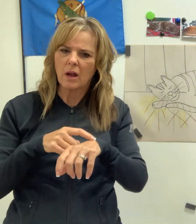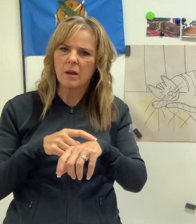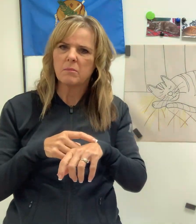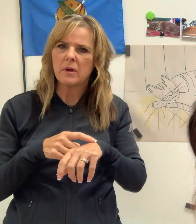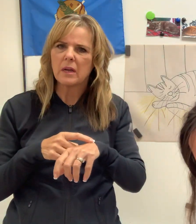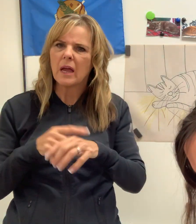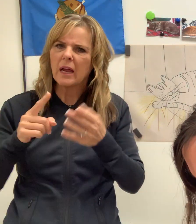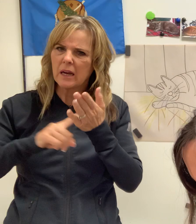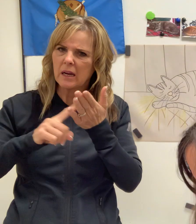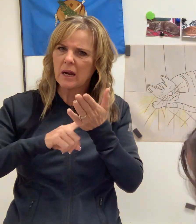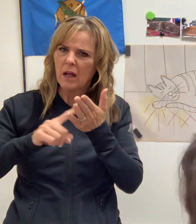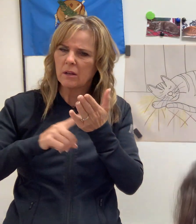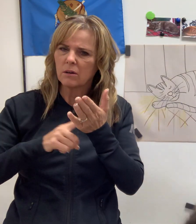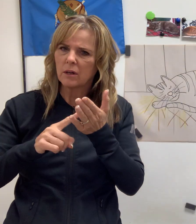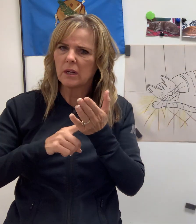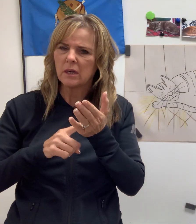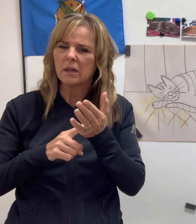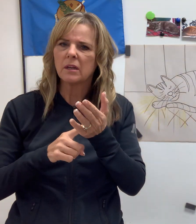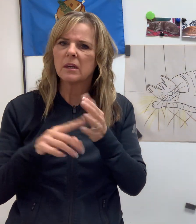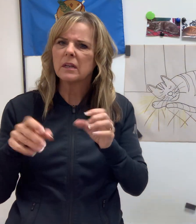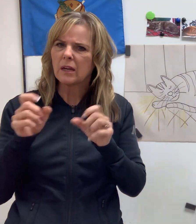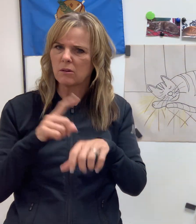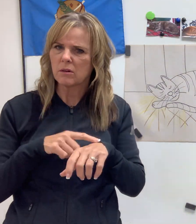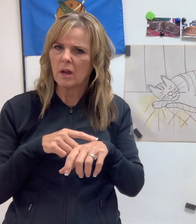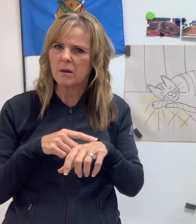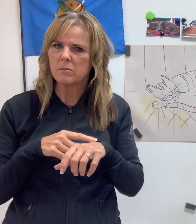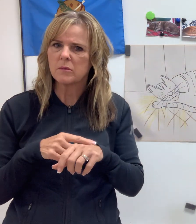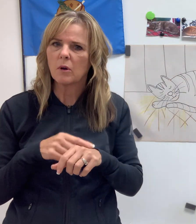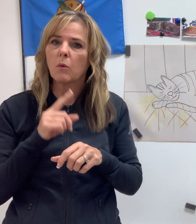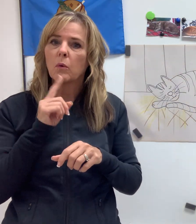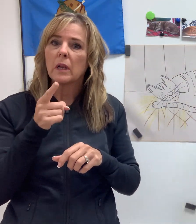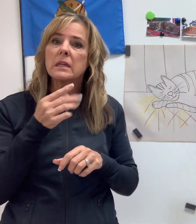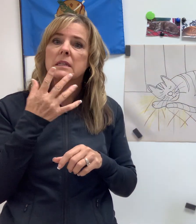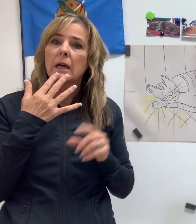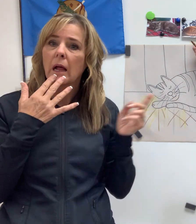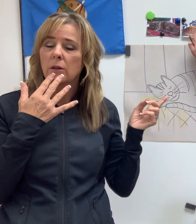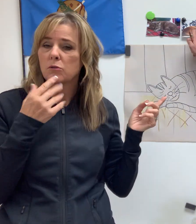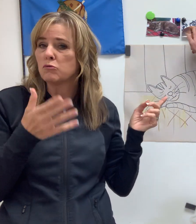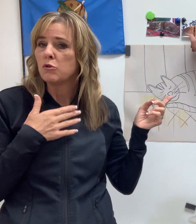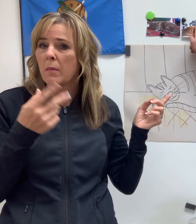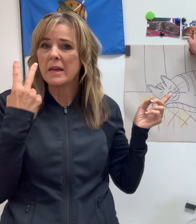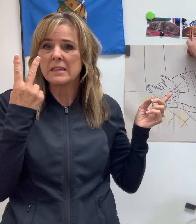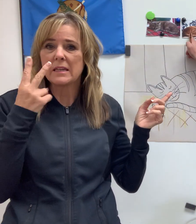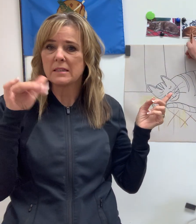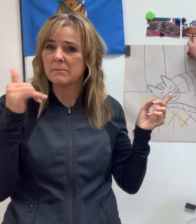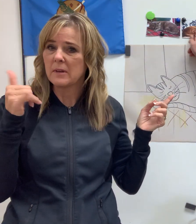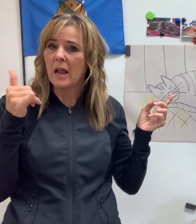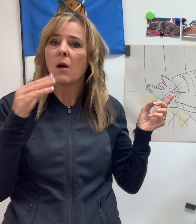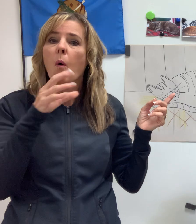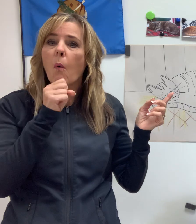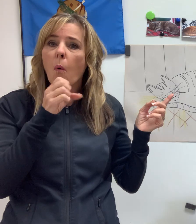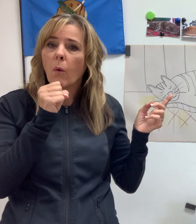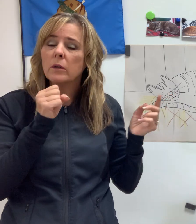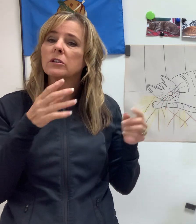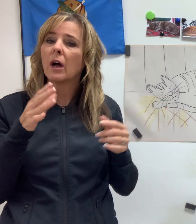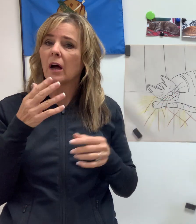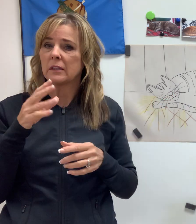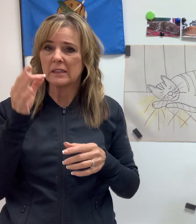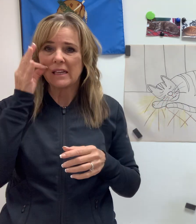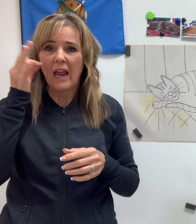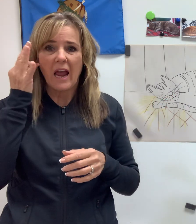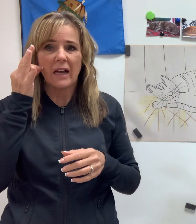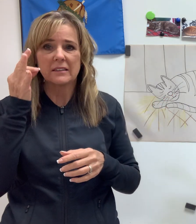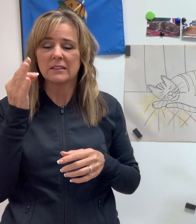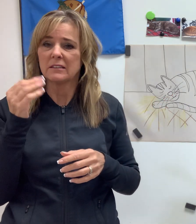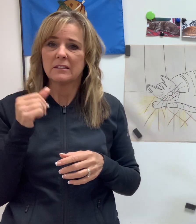stripes by coloring in too. So, some realistic colors. You might see some yellow or some orange on cats, guys. That's